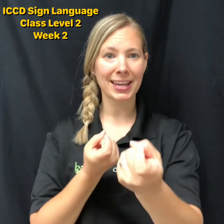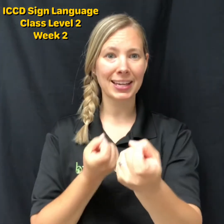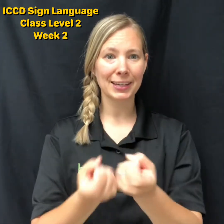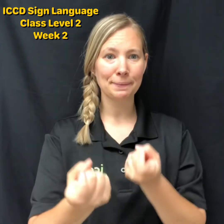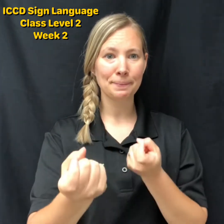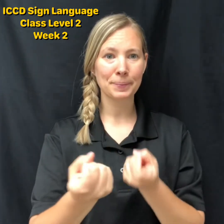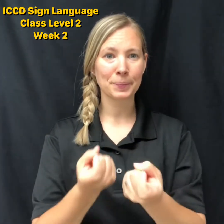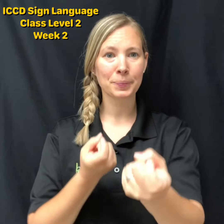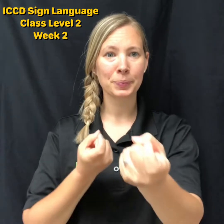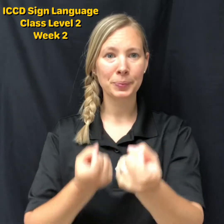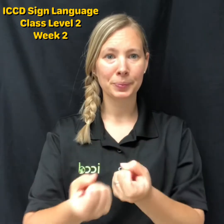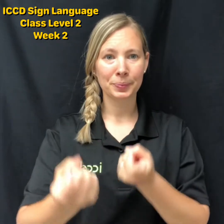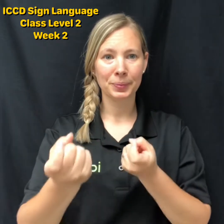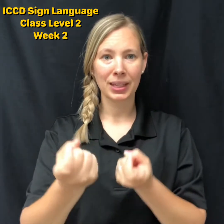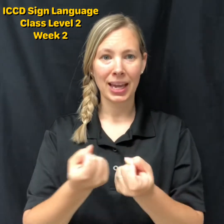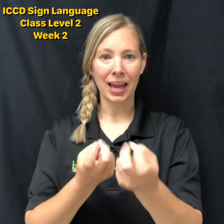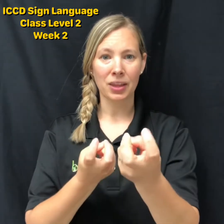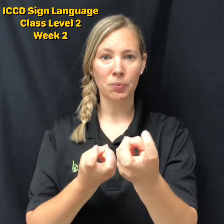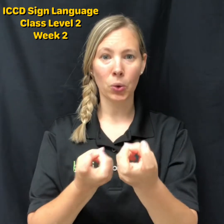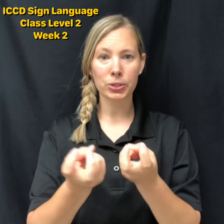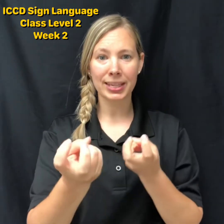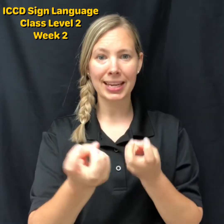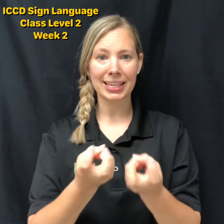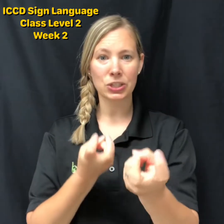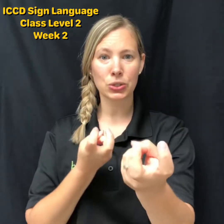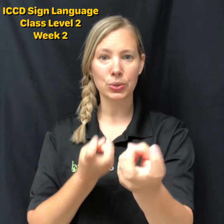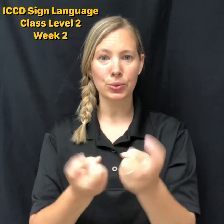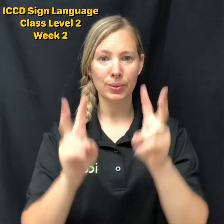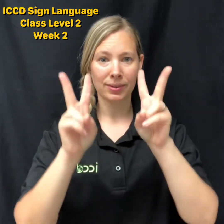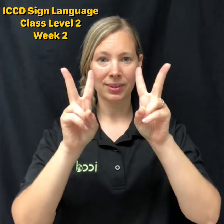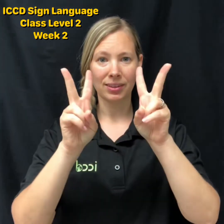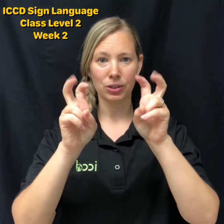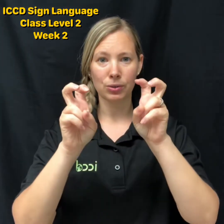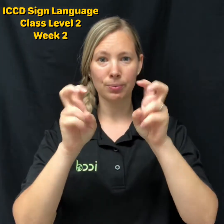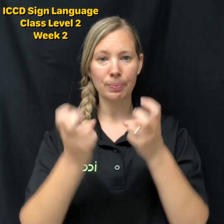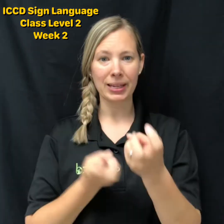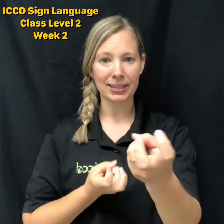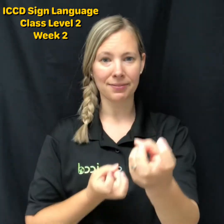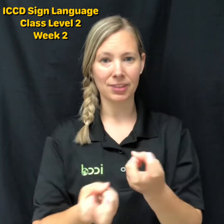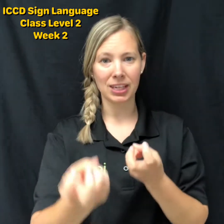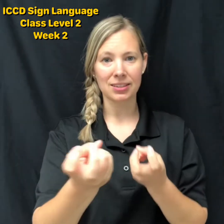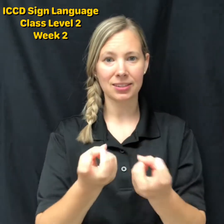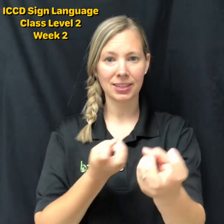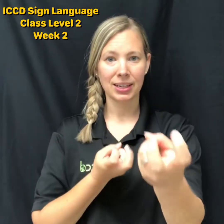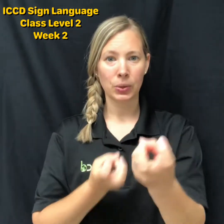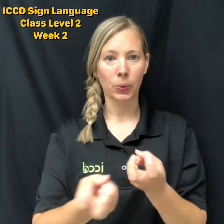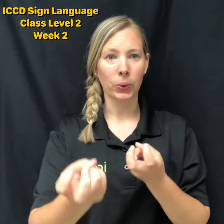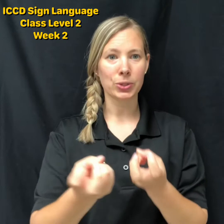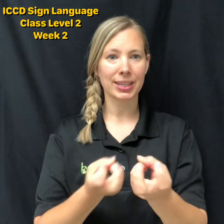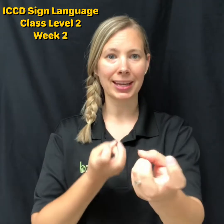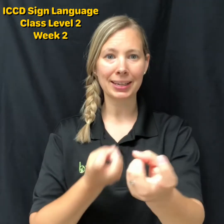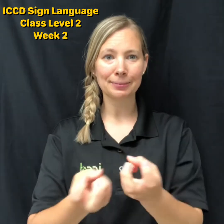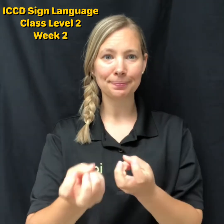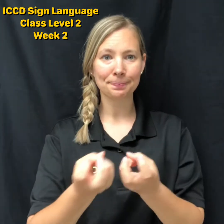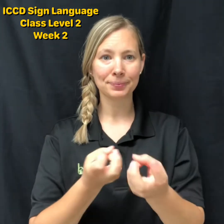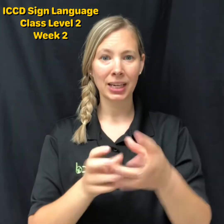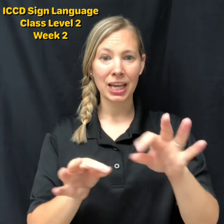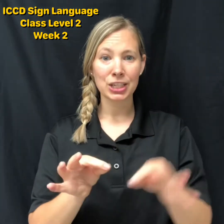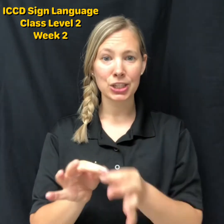skating. And then roller skating is the two bent V's, roller skating.